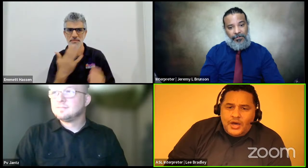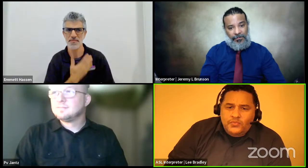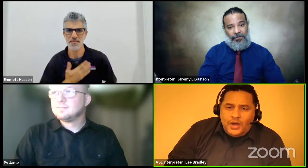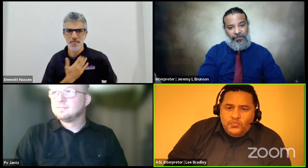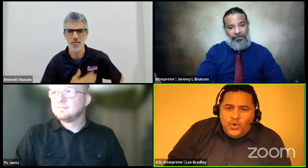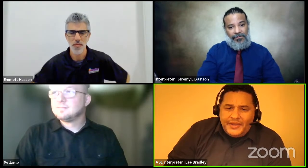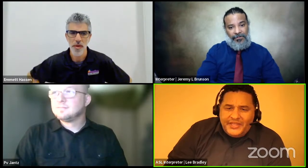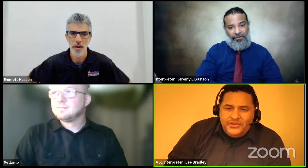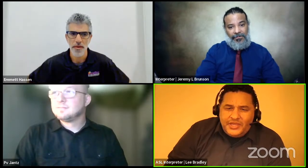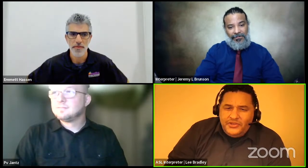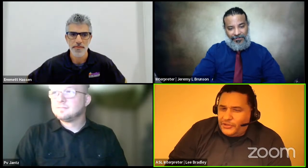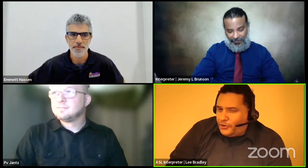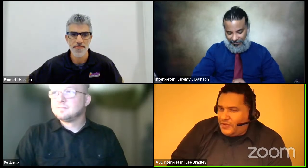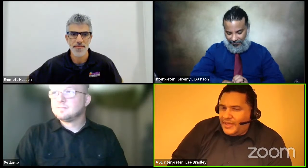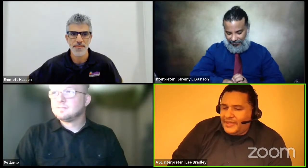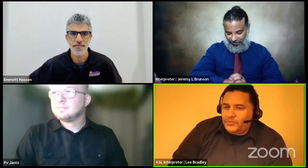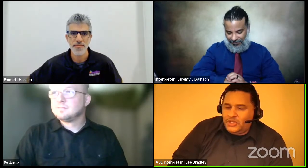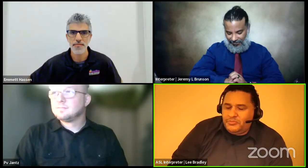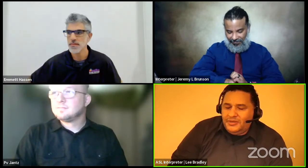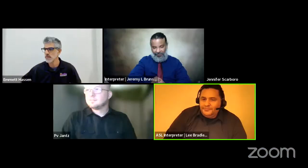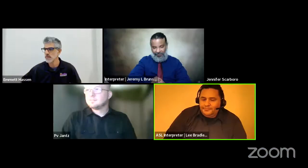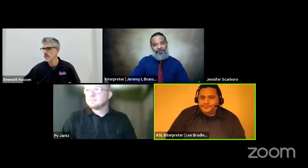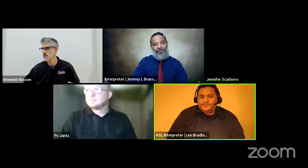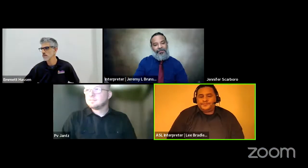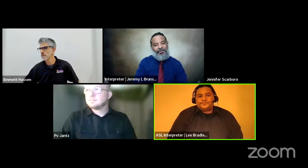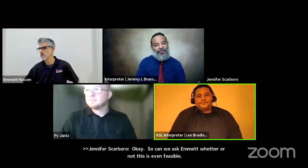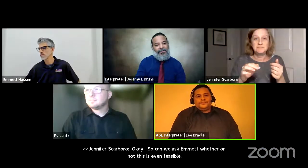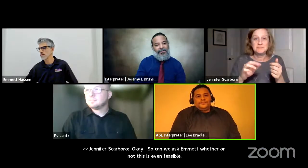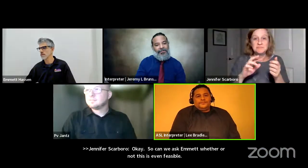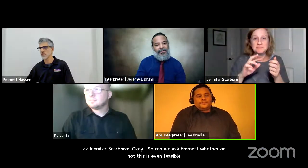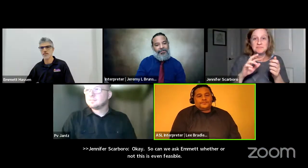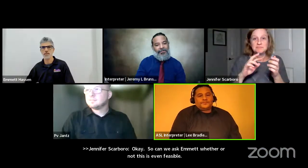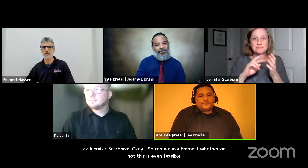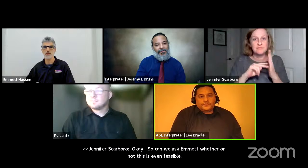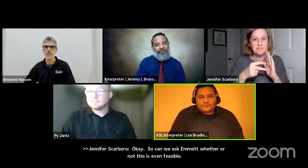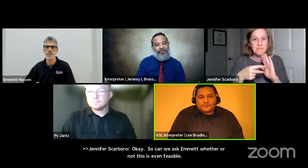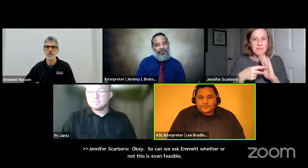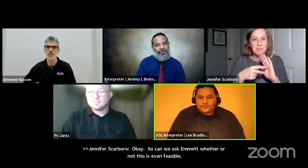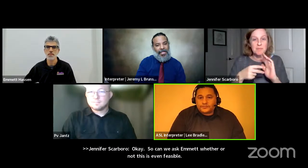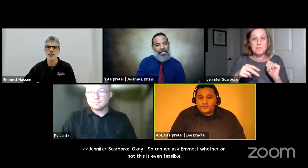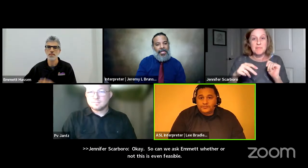Feasible on what? Can you clarify what you mean?